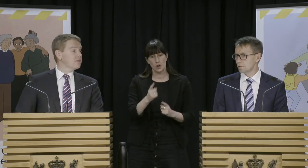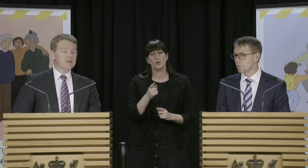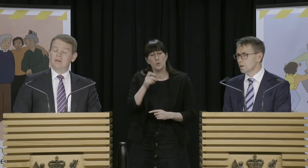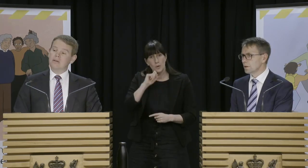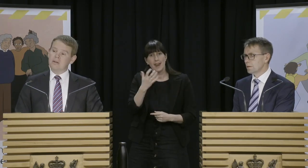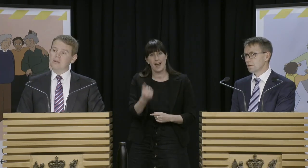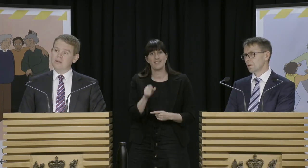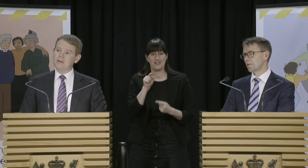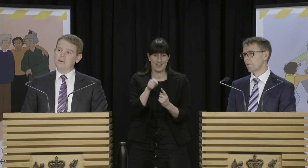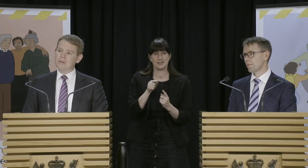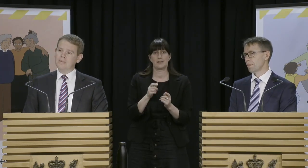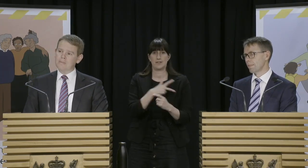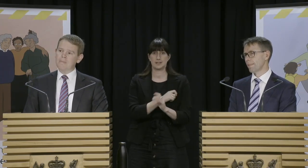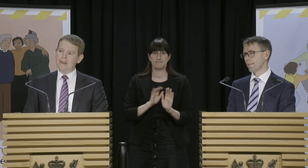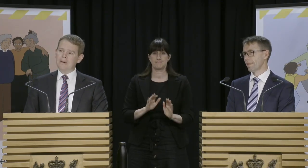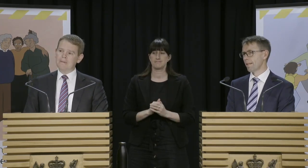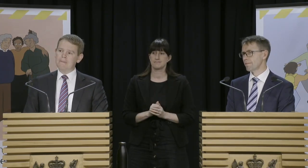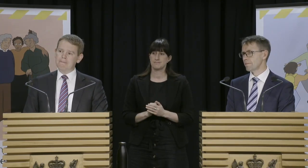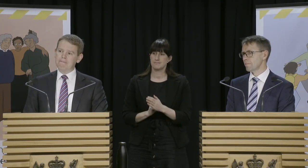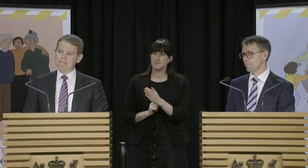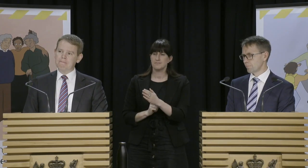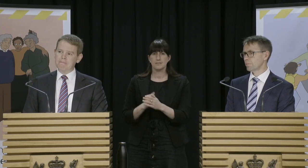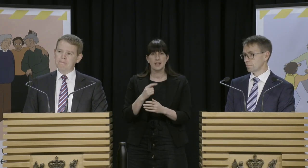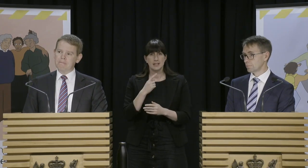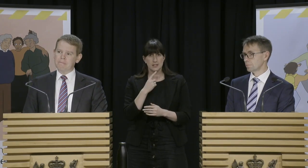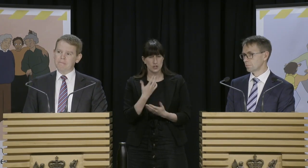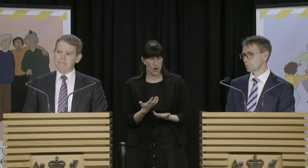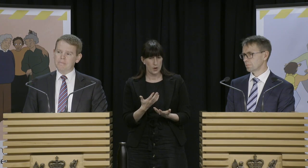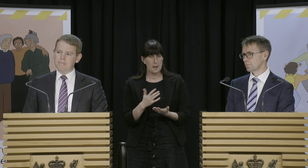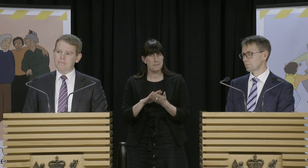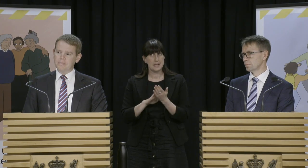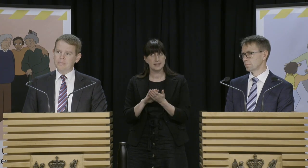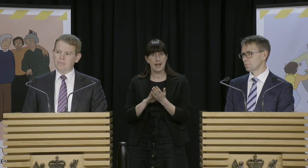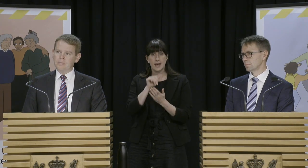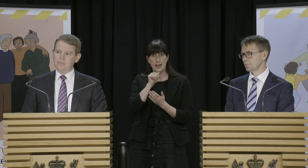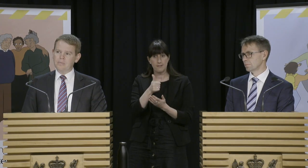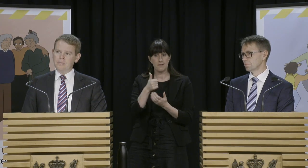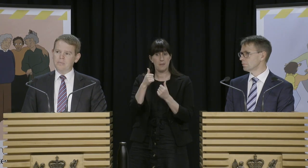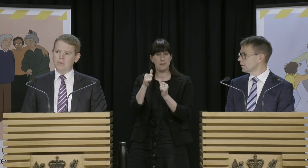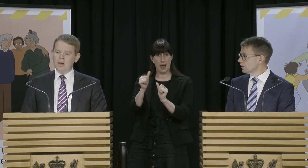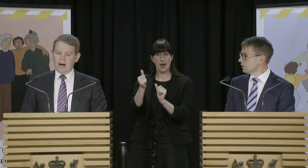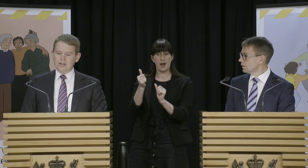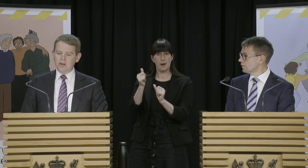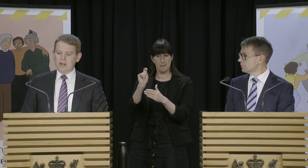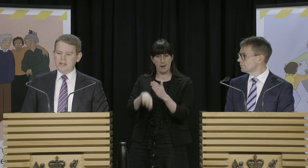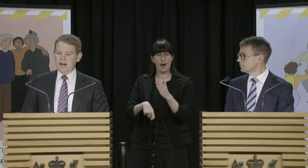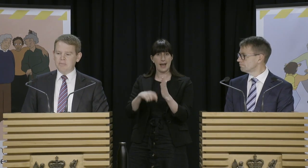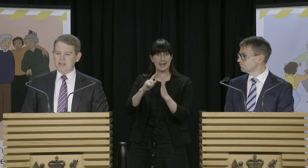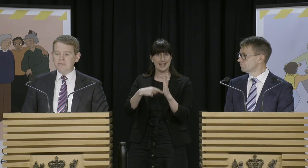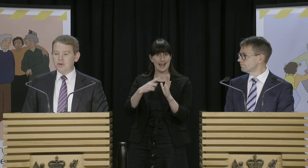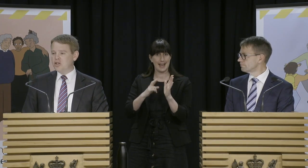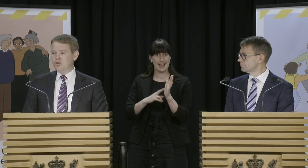that mean that the Janssen vaccine will sit in storage in the eventuality that we need it?